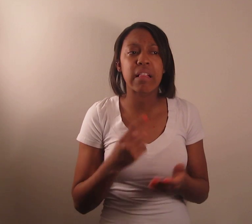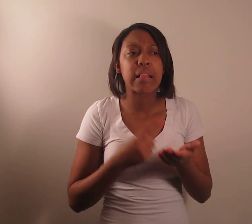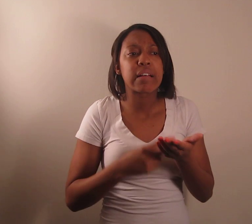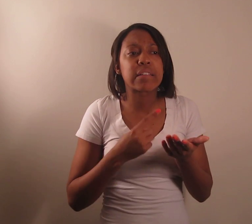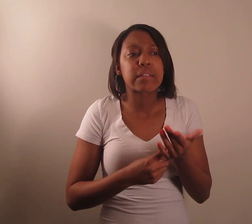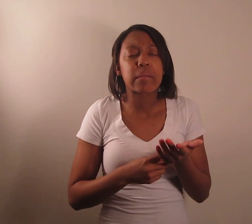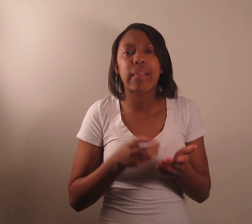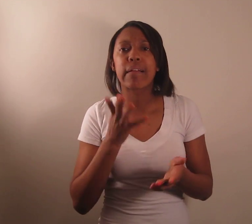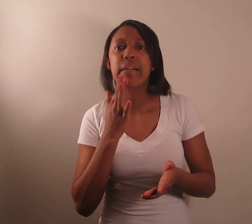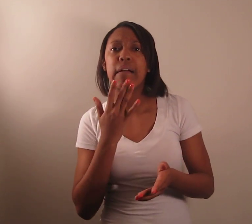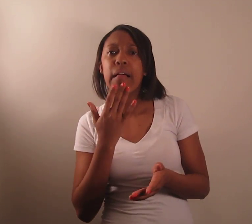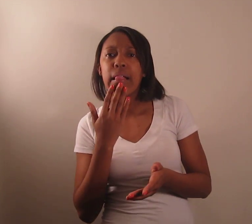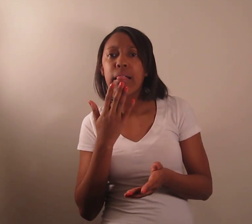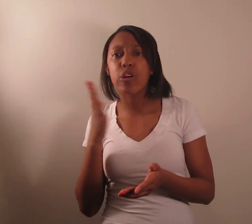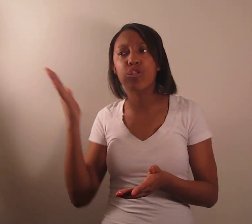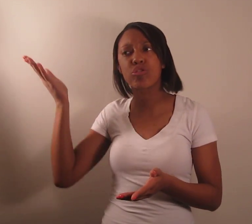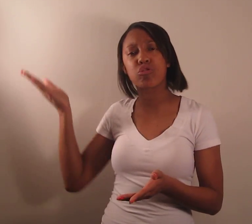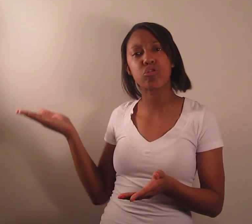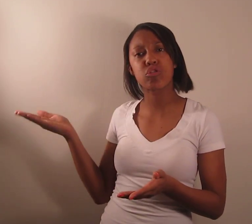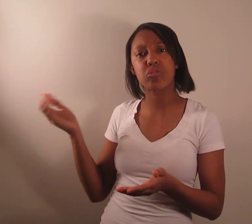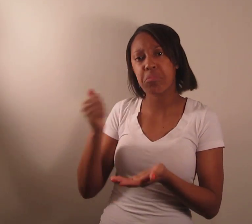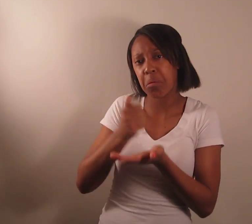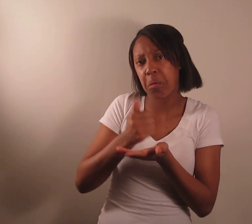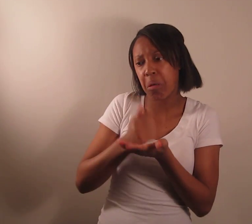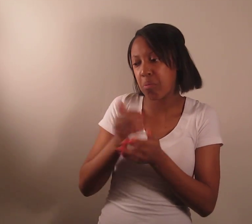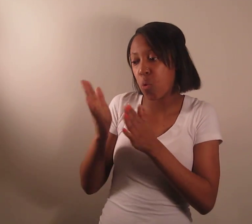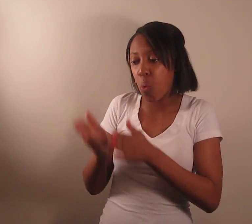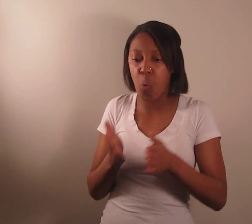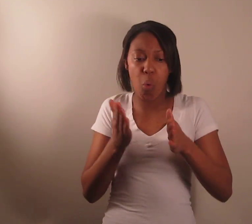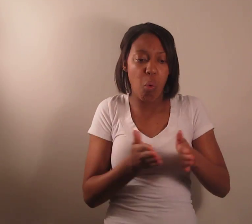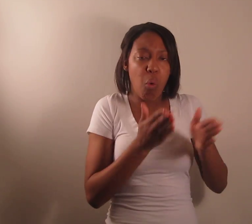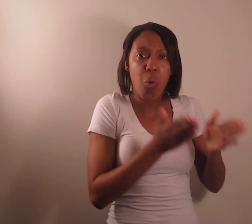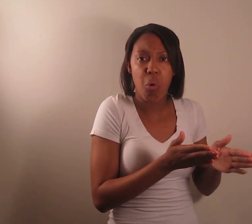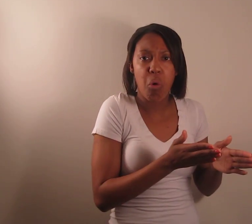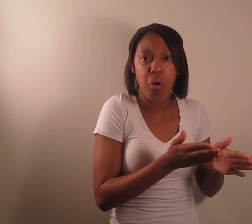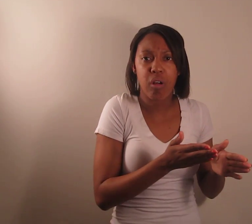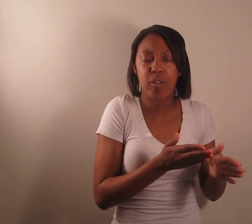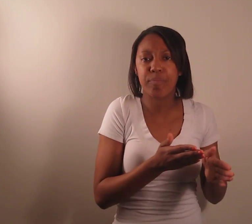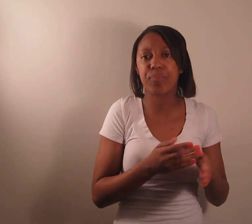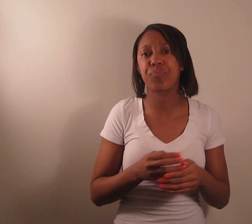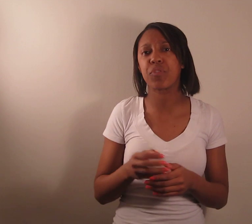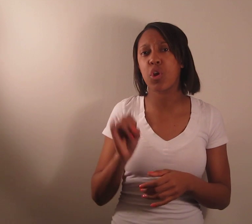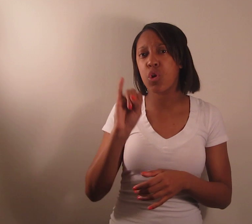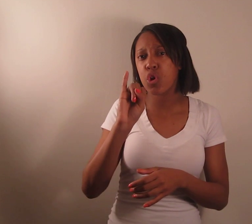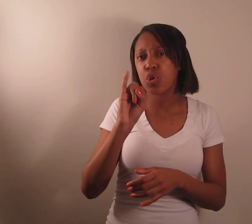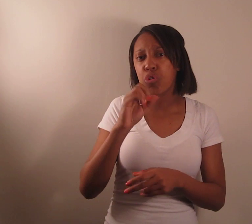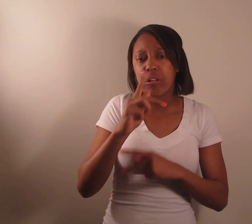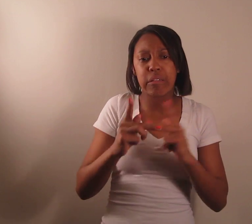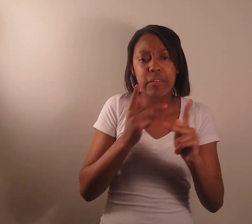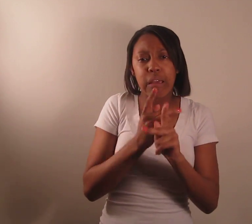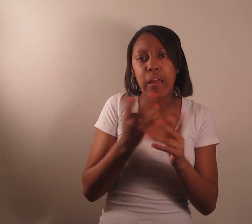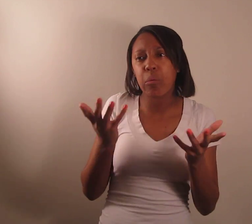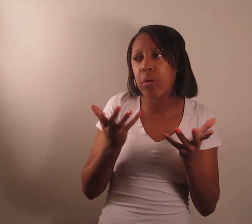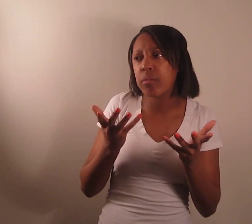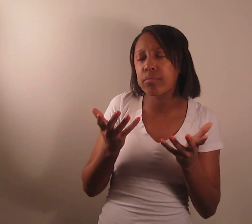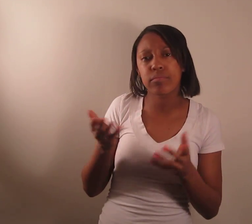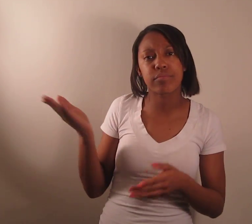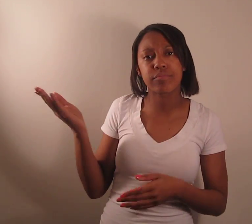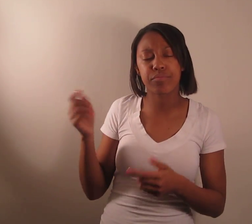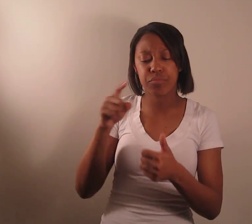we have up here so it helps us with organization. What kind of ingredients do you see? Alejandro? Okay.